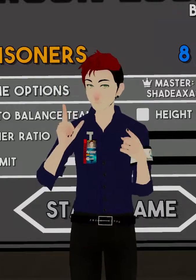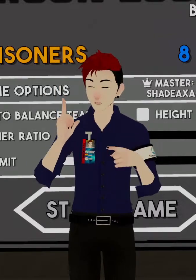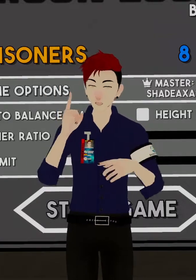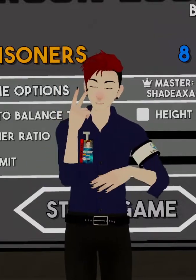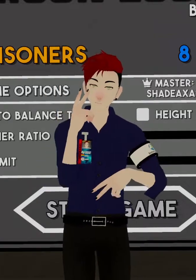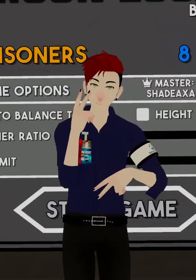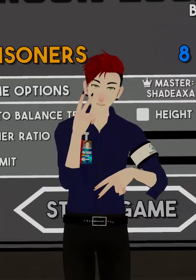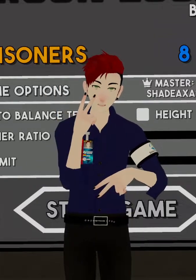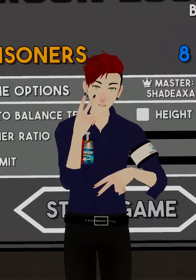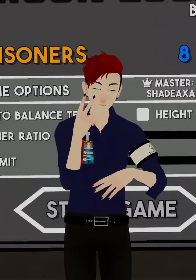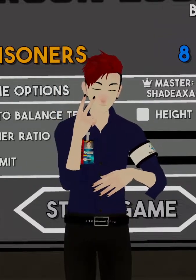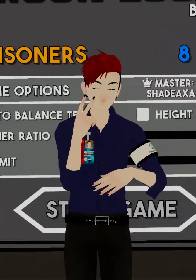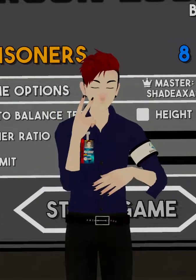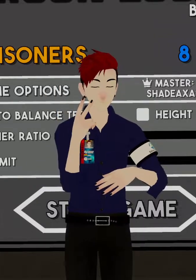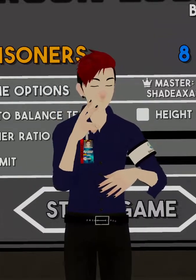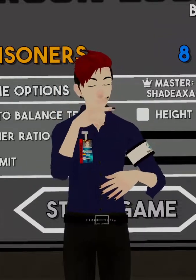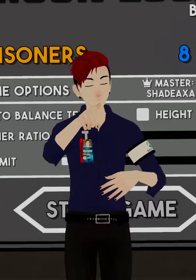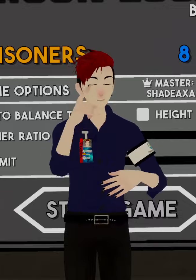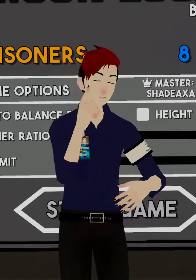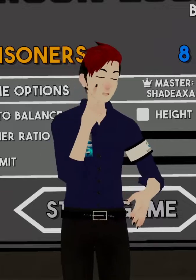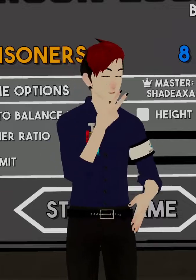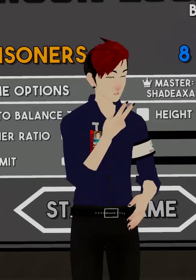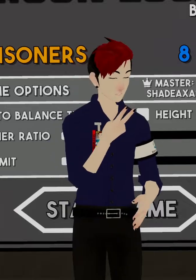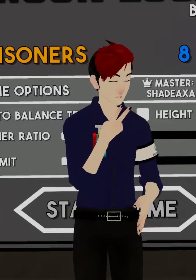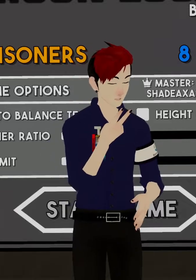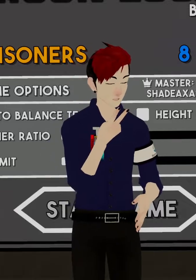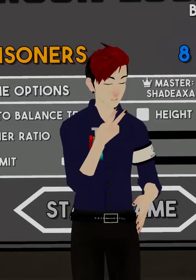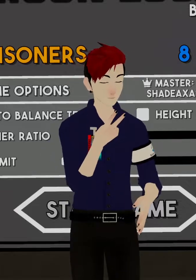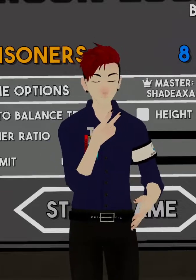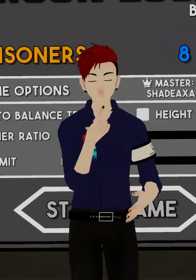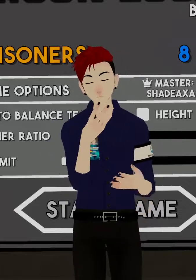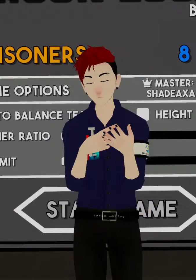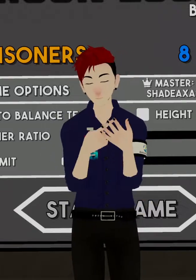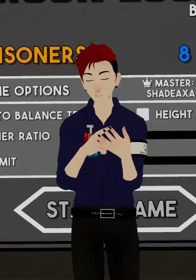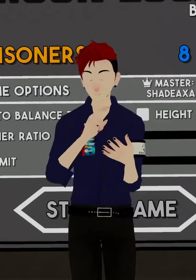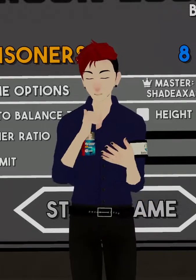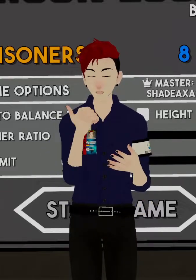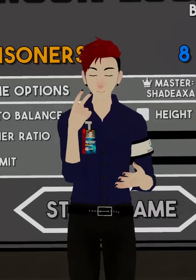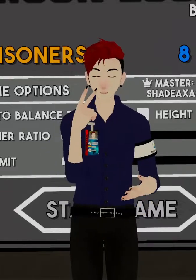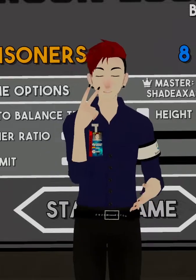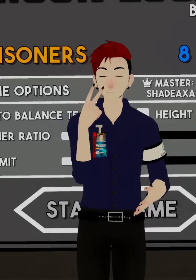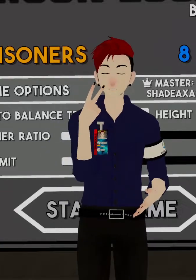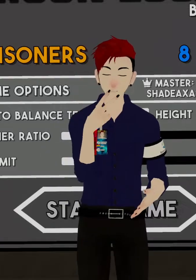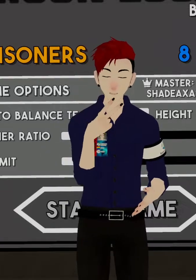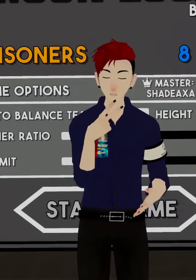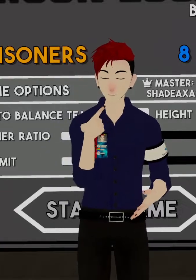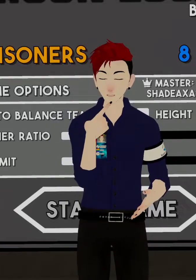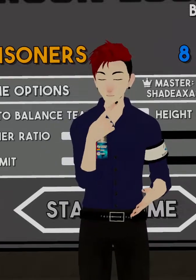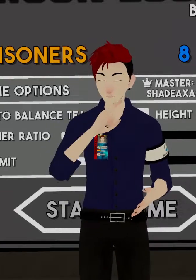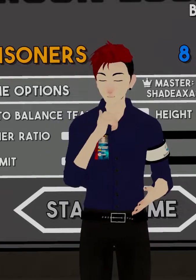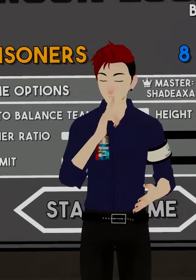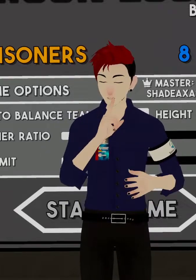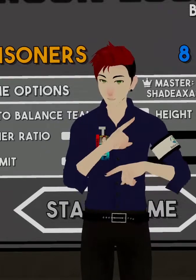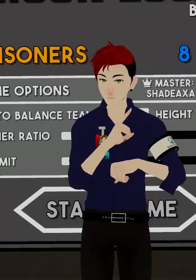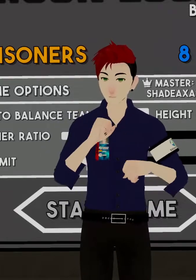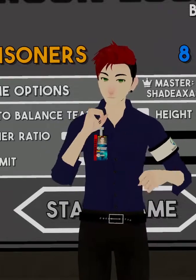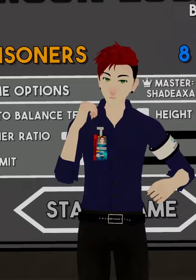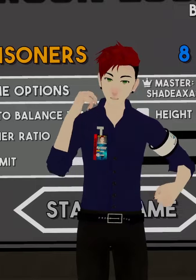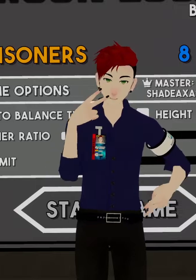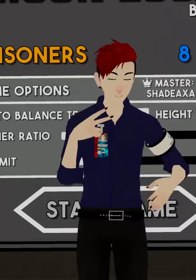But cheating. So like you cheated, and sometimes you just say you cheated even though they didn't really actually